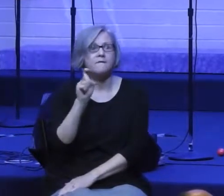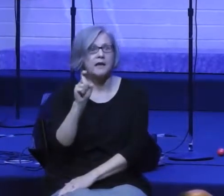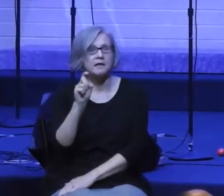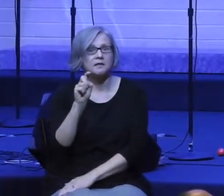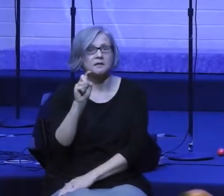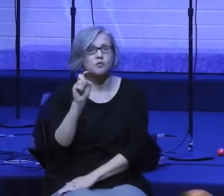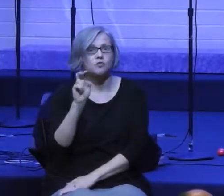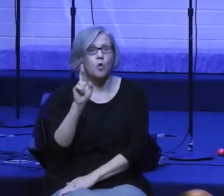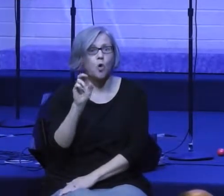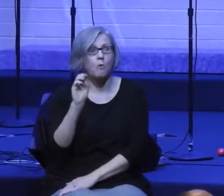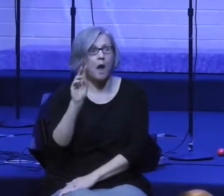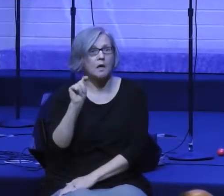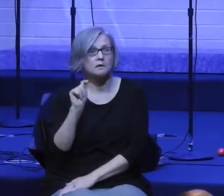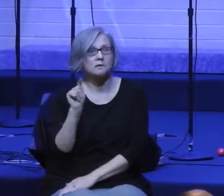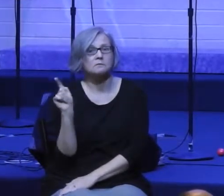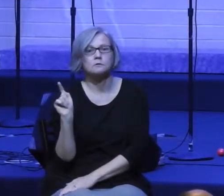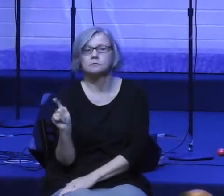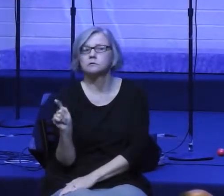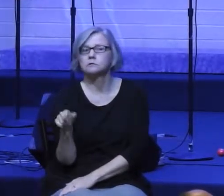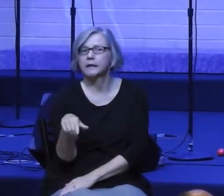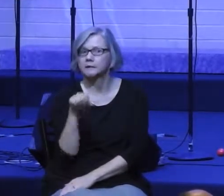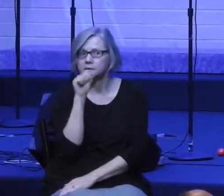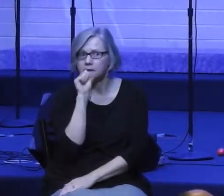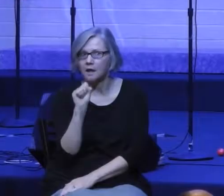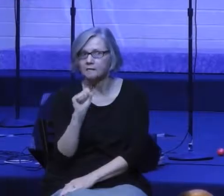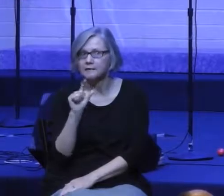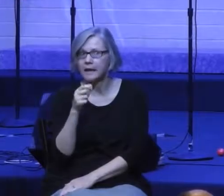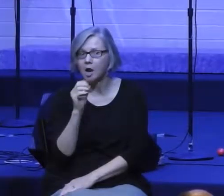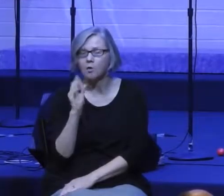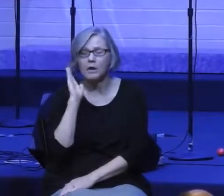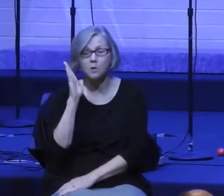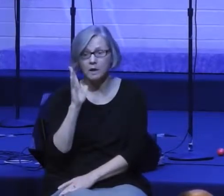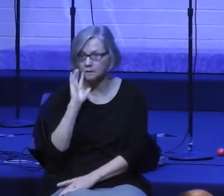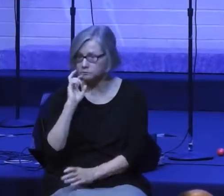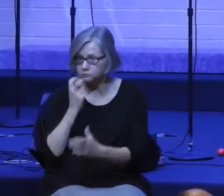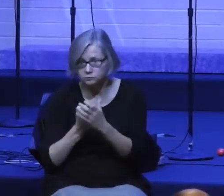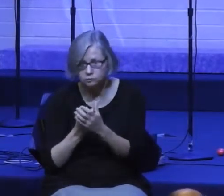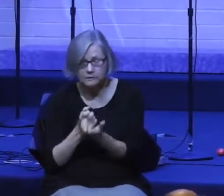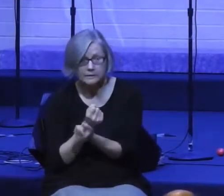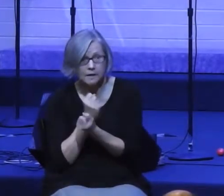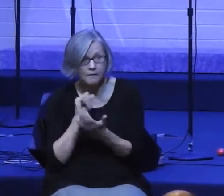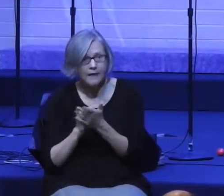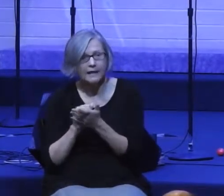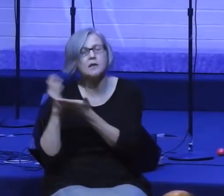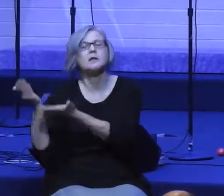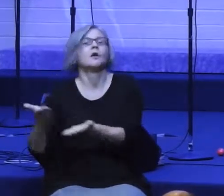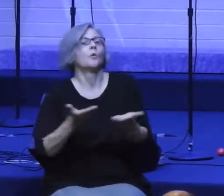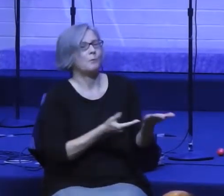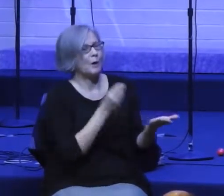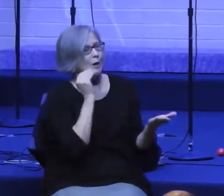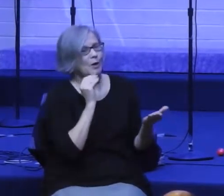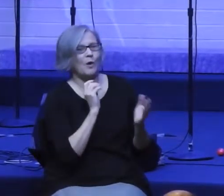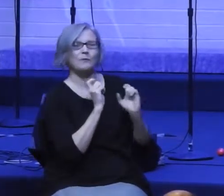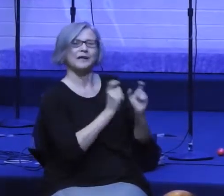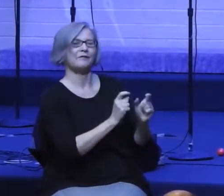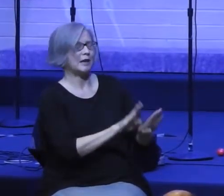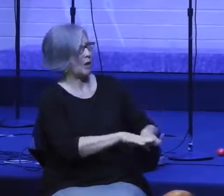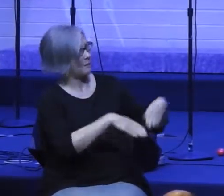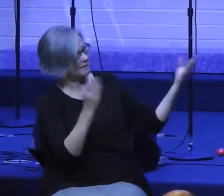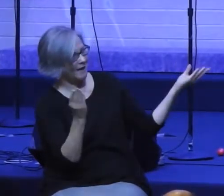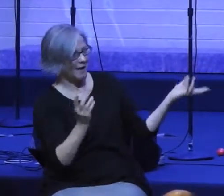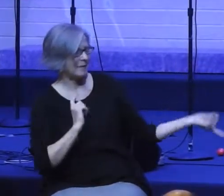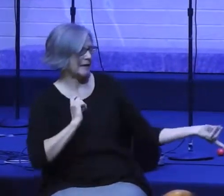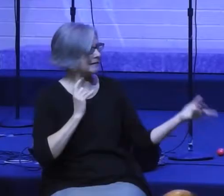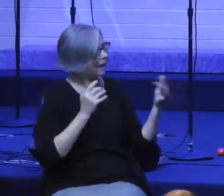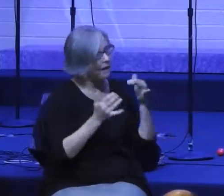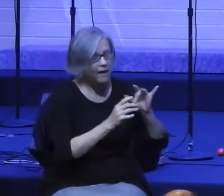robots, and we thought, Tobiah loves Legos, he's gonna really love these things. We bring it home, and we give it to him, and he opens the box,